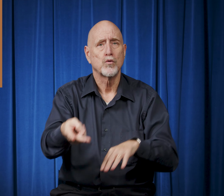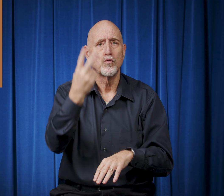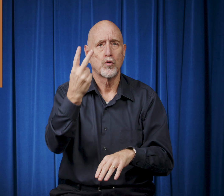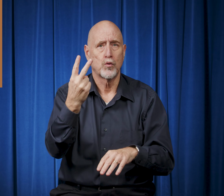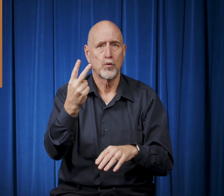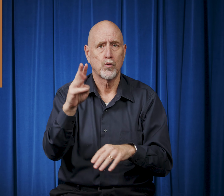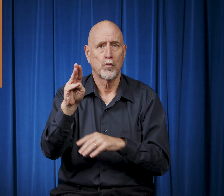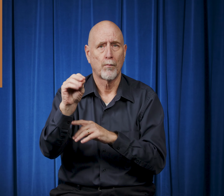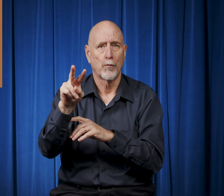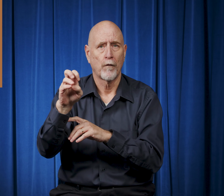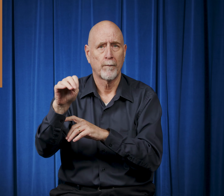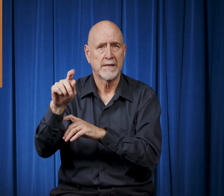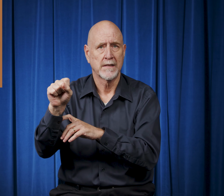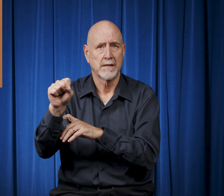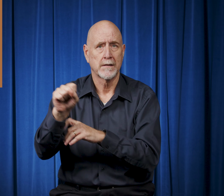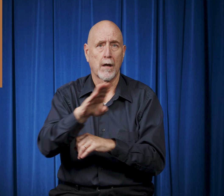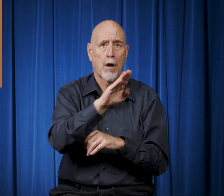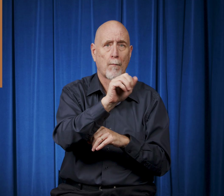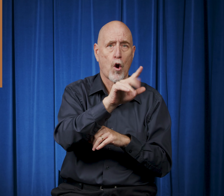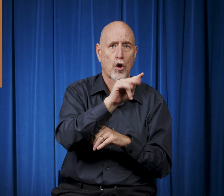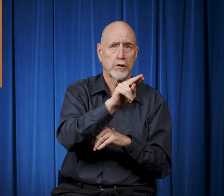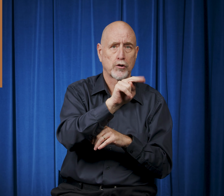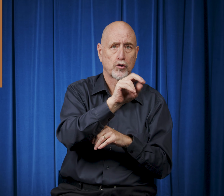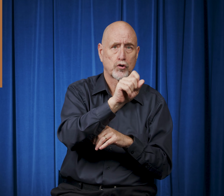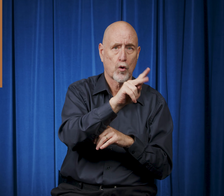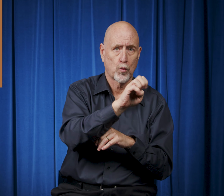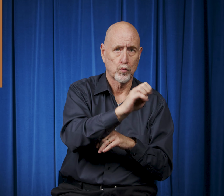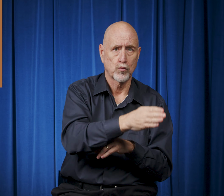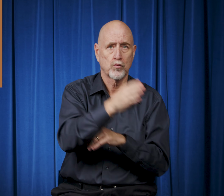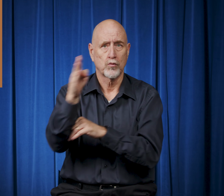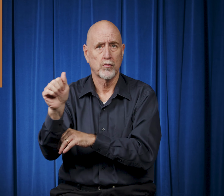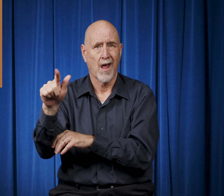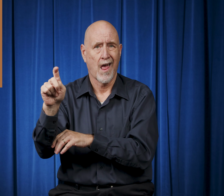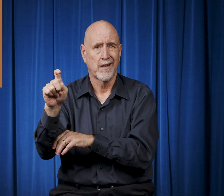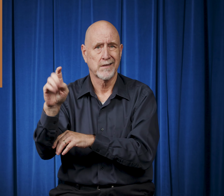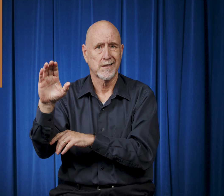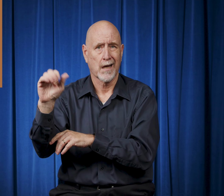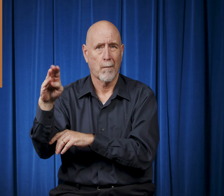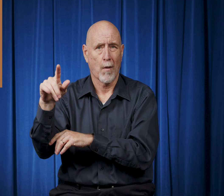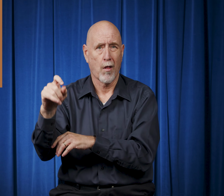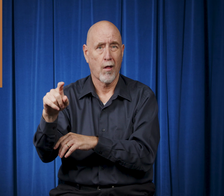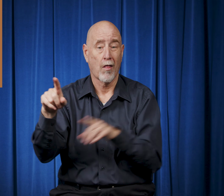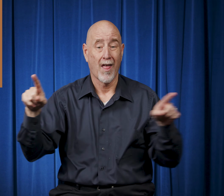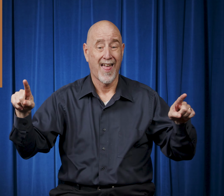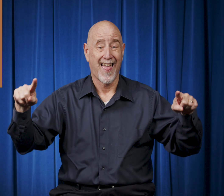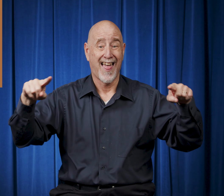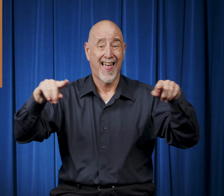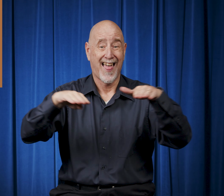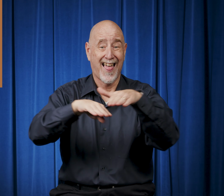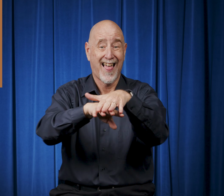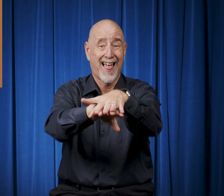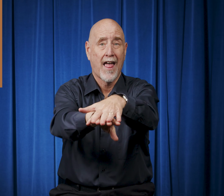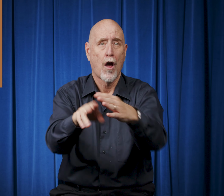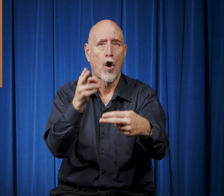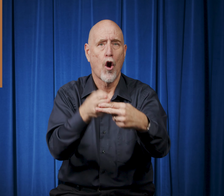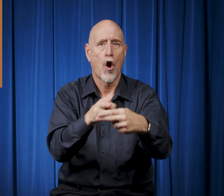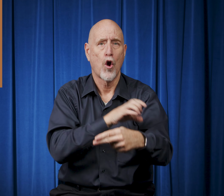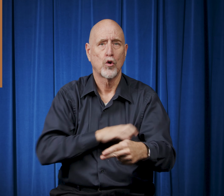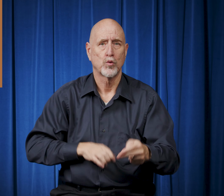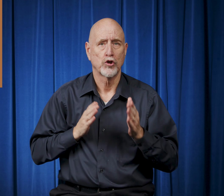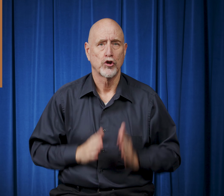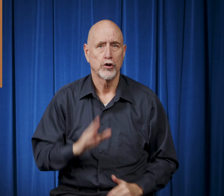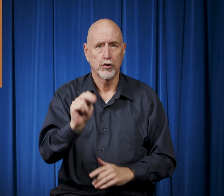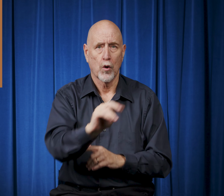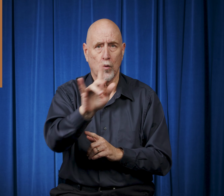one of Barton Stone and the other of Alexander Campbell. And the two eventually merged and called themselves Christians